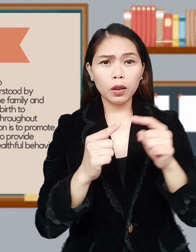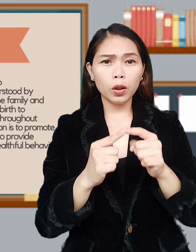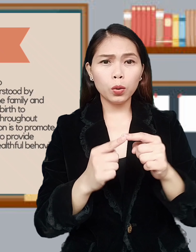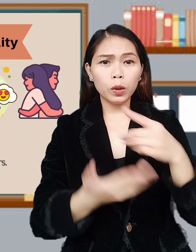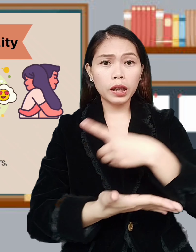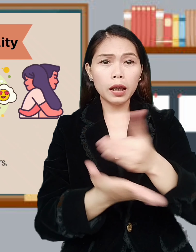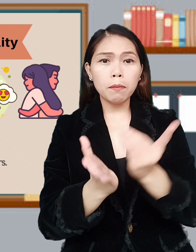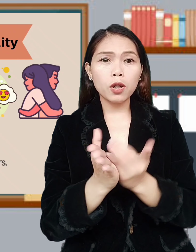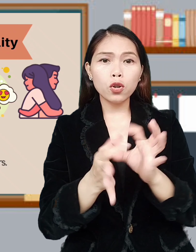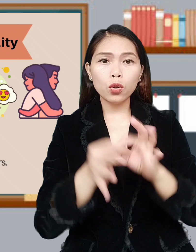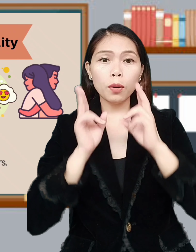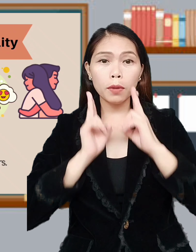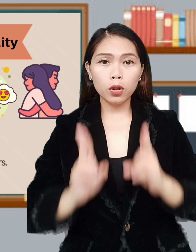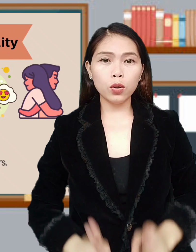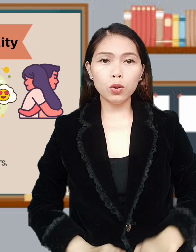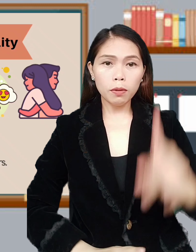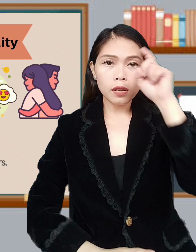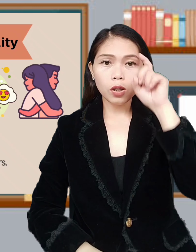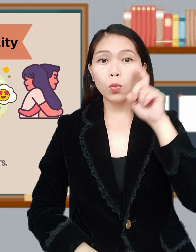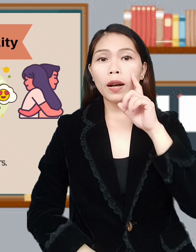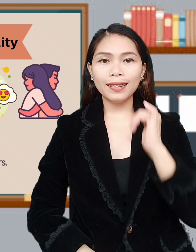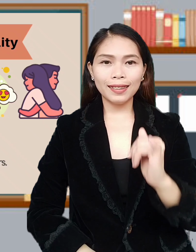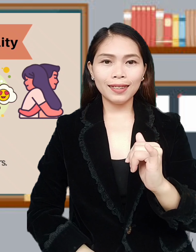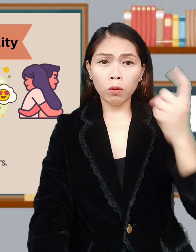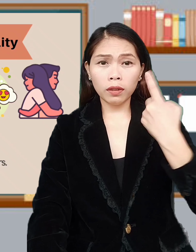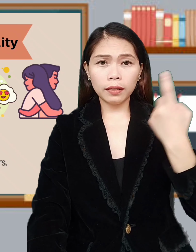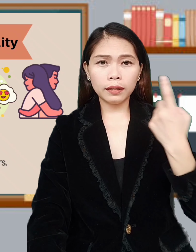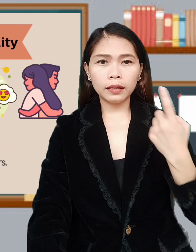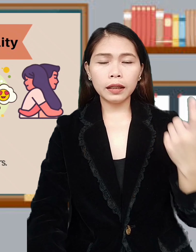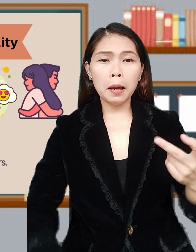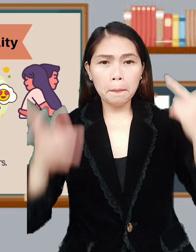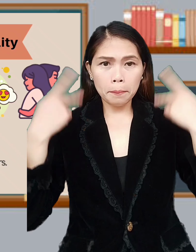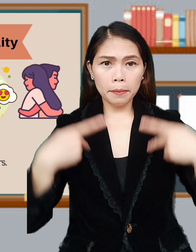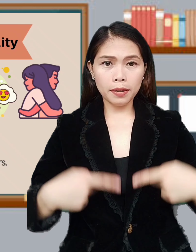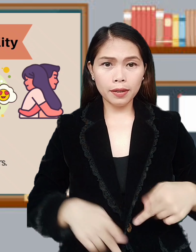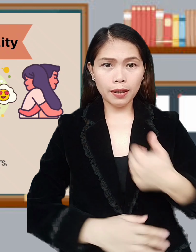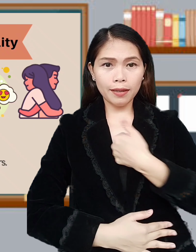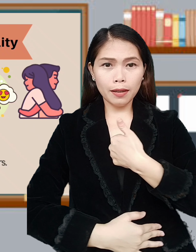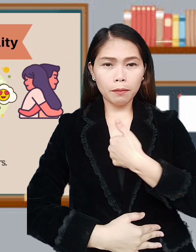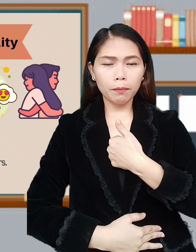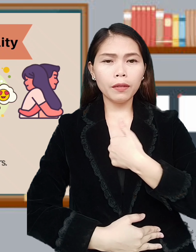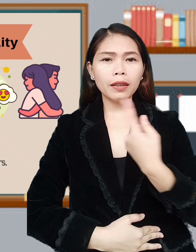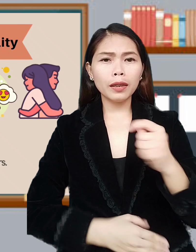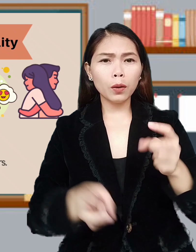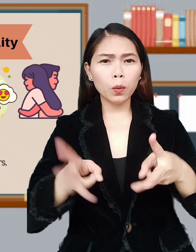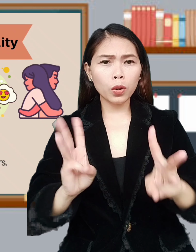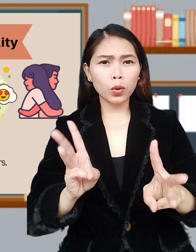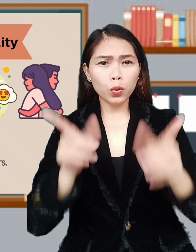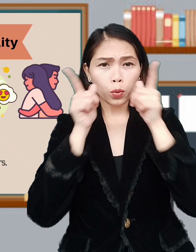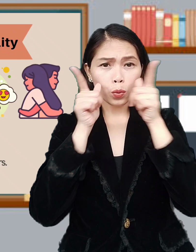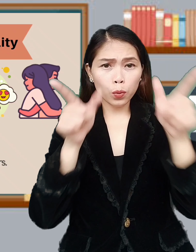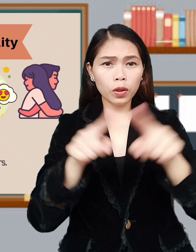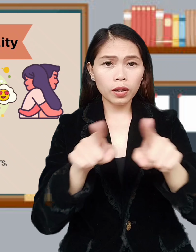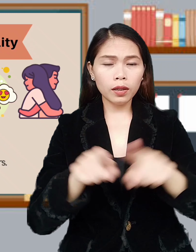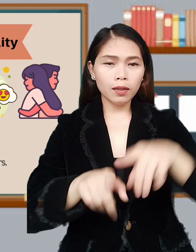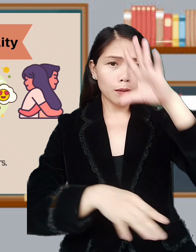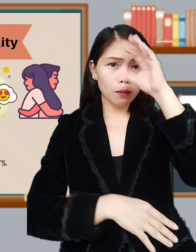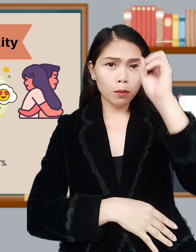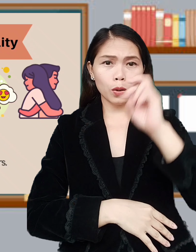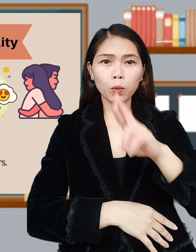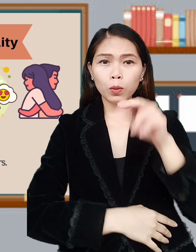Now proceed to dimensions of human sexuality. 1. Physical self. The way you look as a